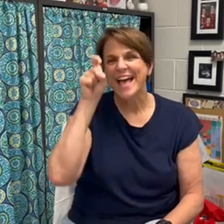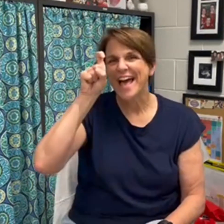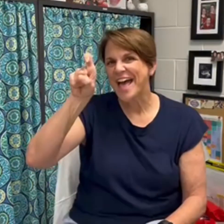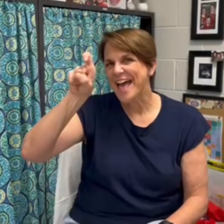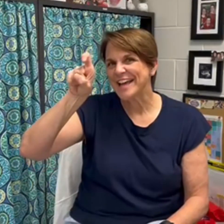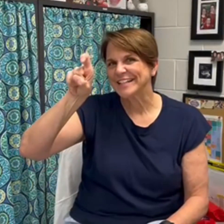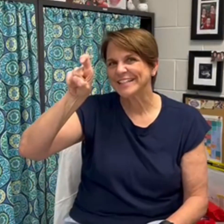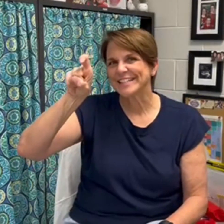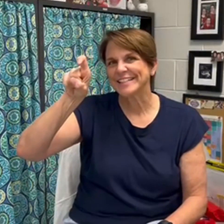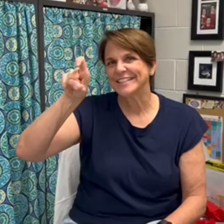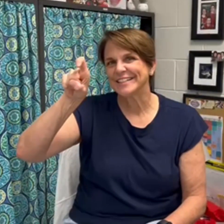X.